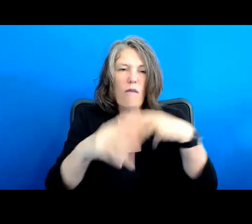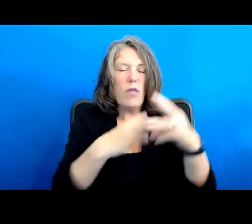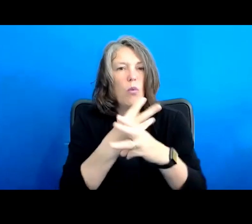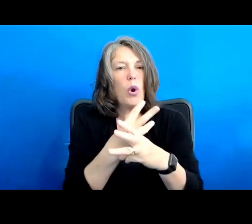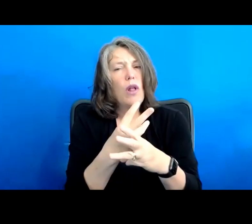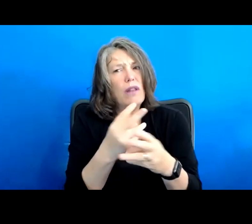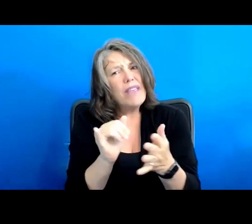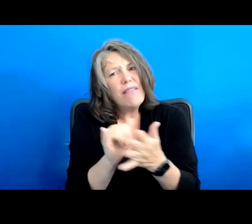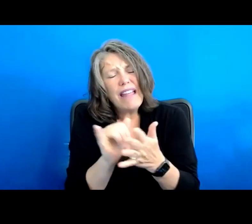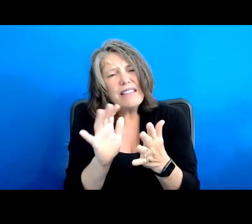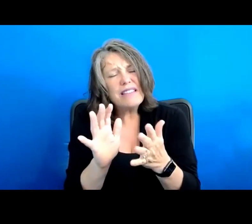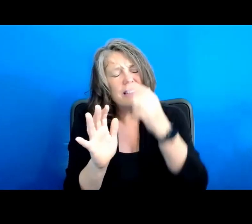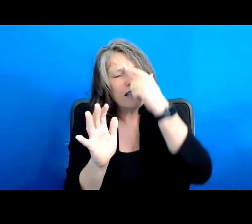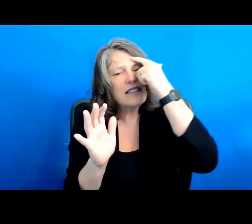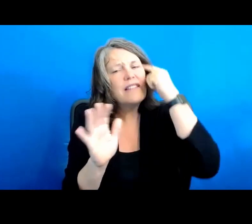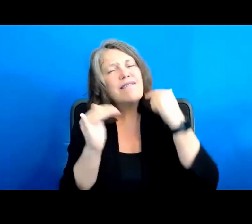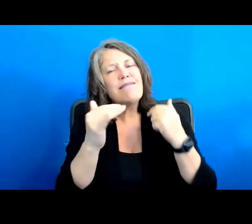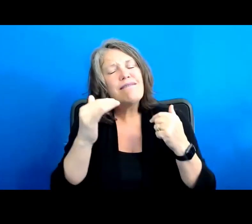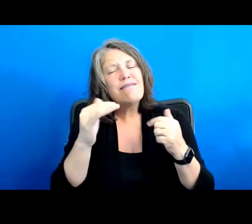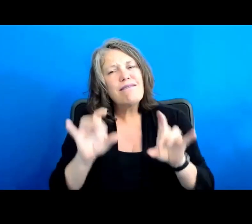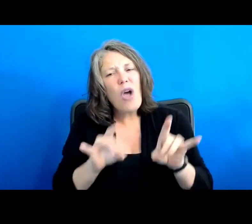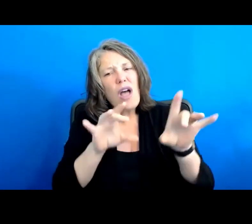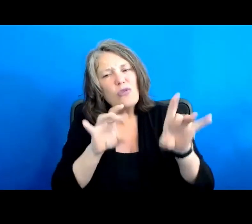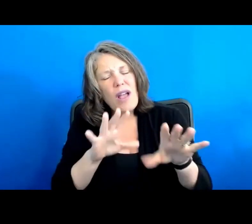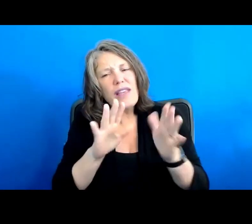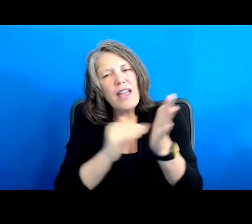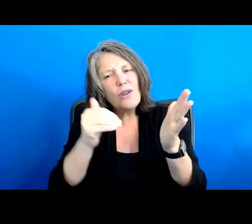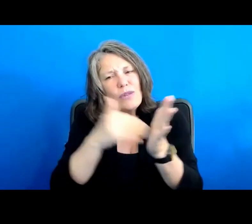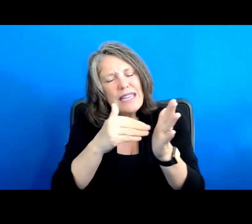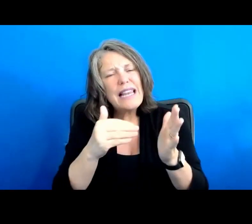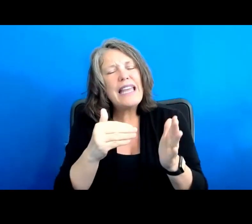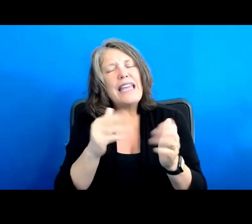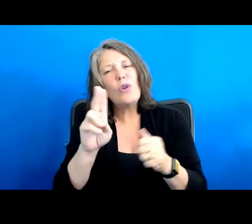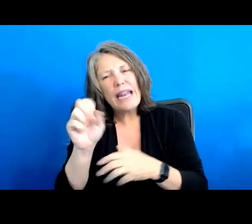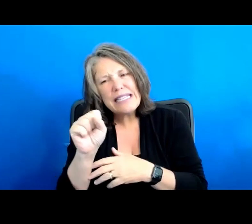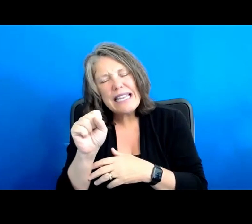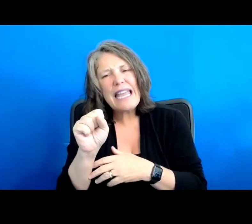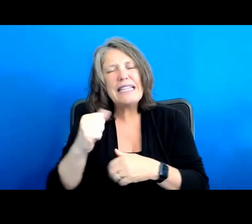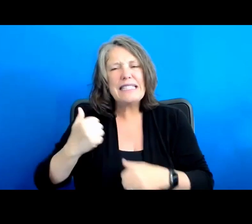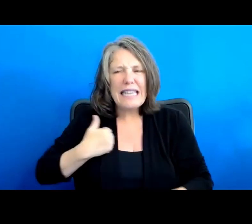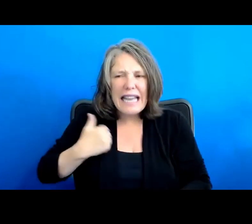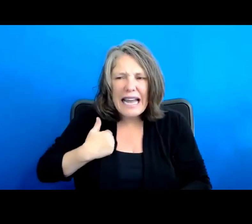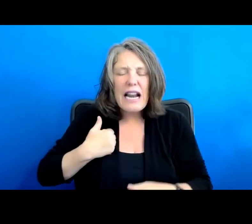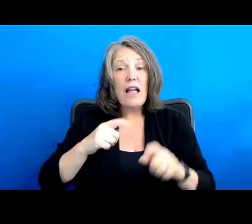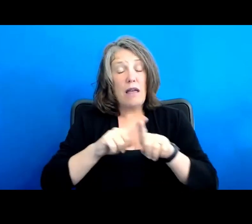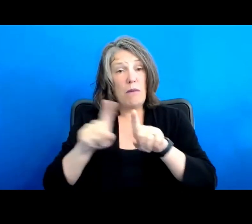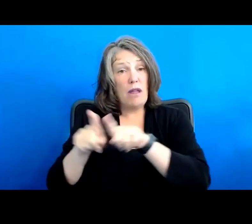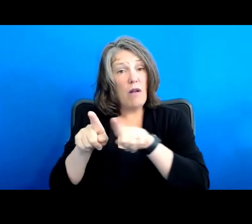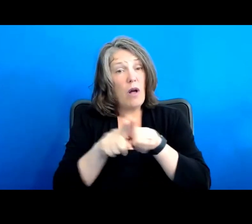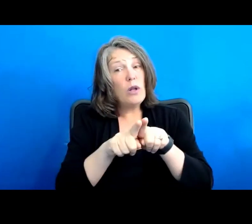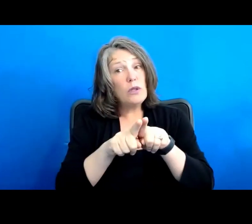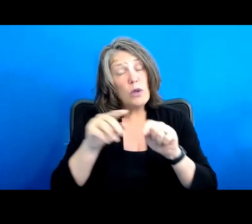usual places like Australia, New Zealand, United States, Canada, but also in the